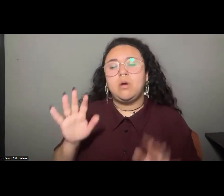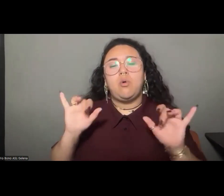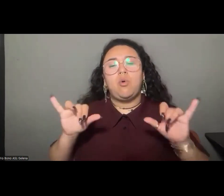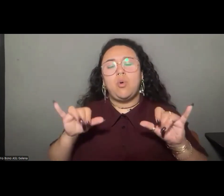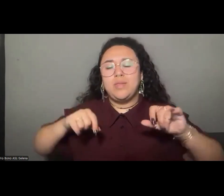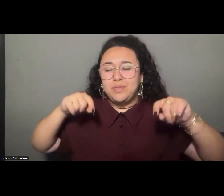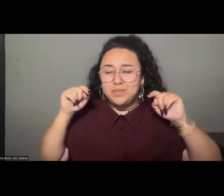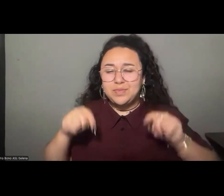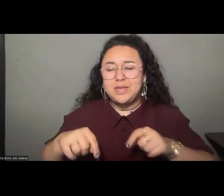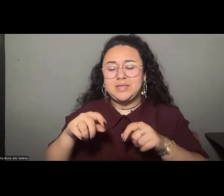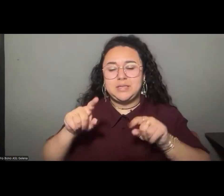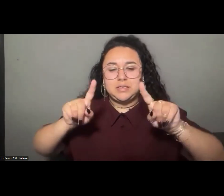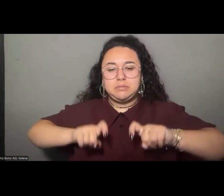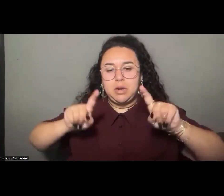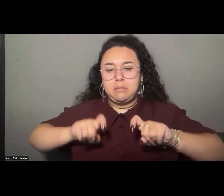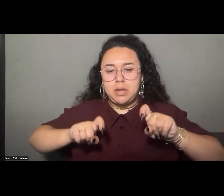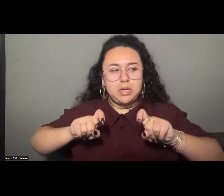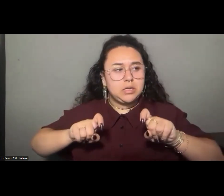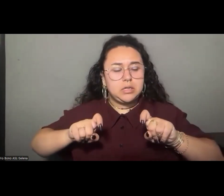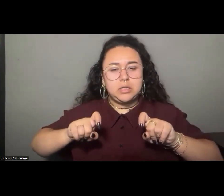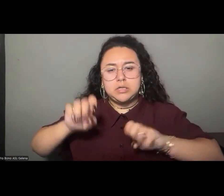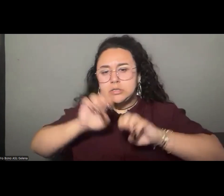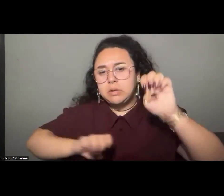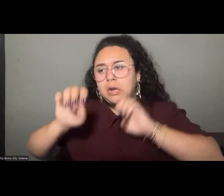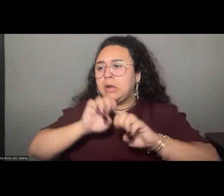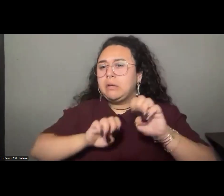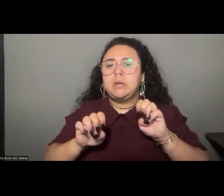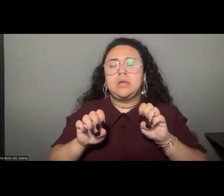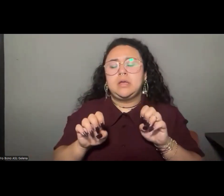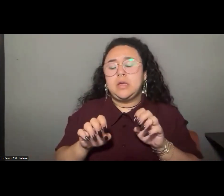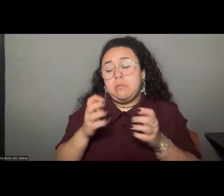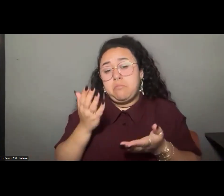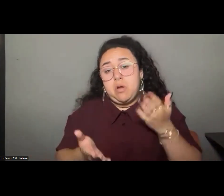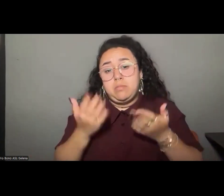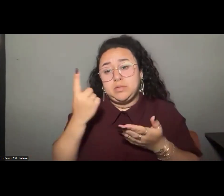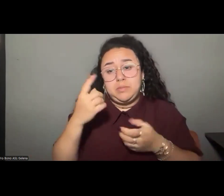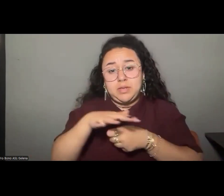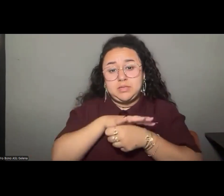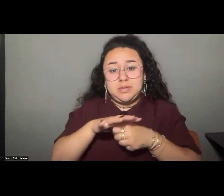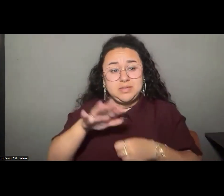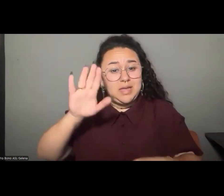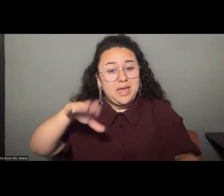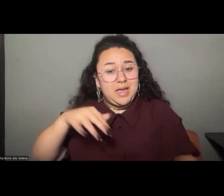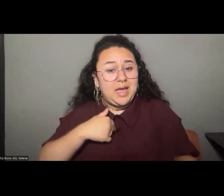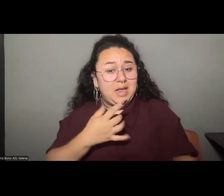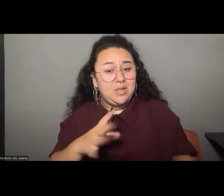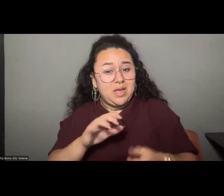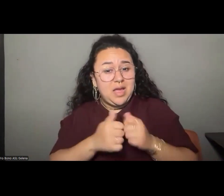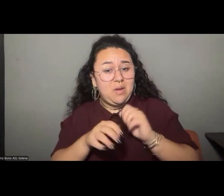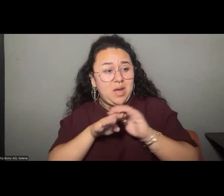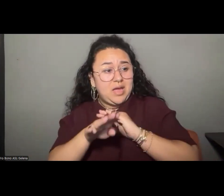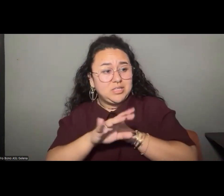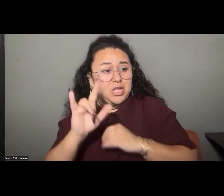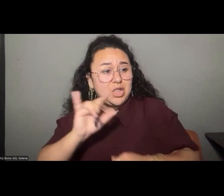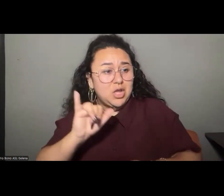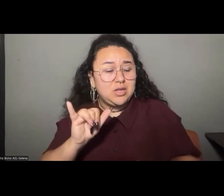experiment. This space we're in together, it's an experiment. It's absolutely probable that somebody in the space is like, hey, I don't like the way the access is going, or